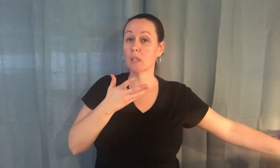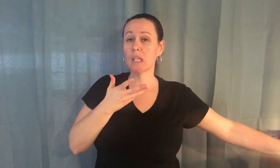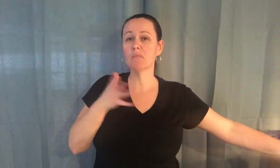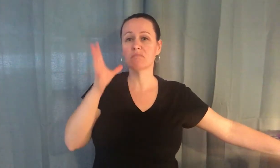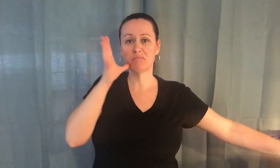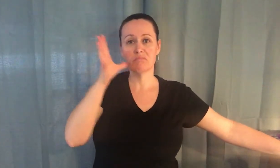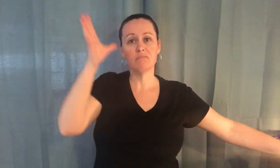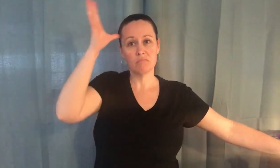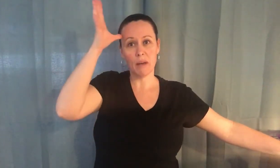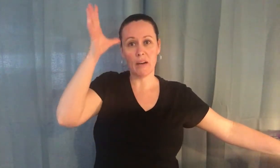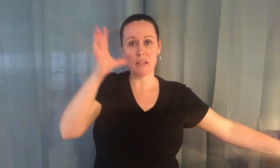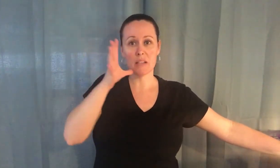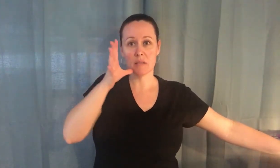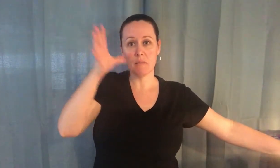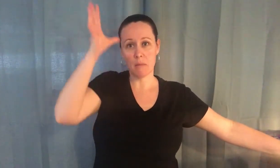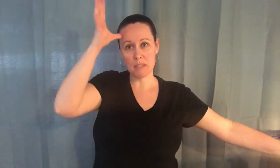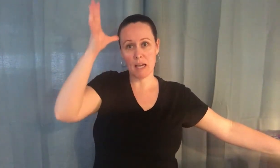community, parents, mom and dad.